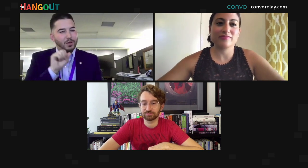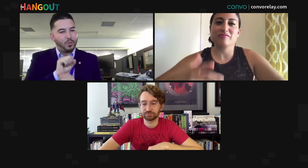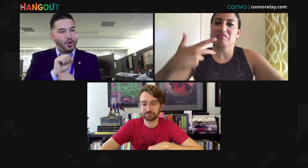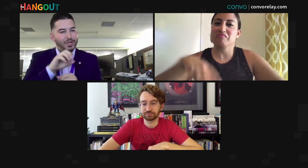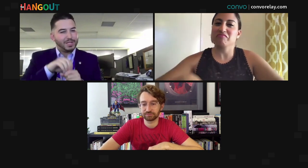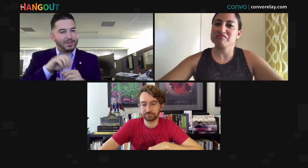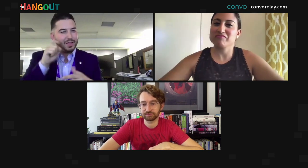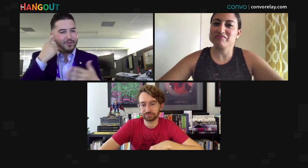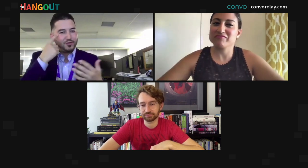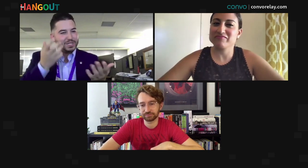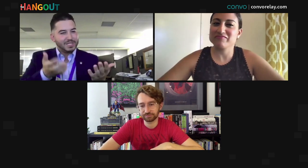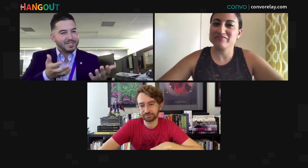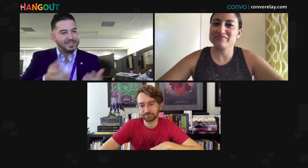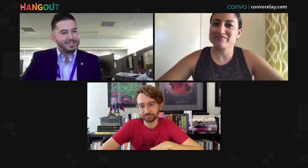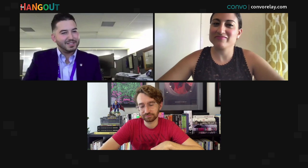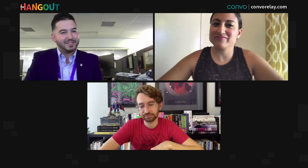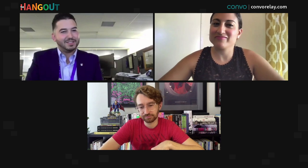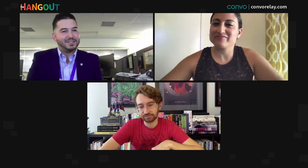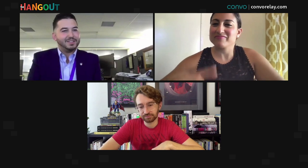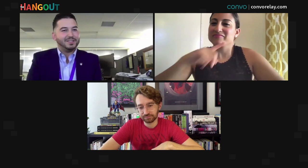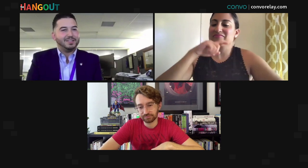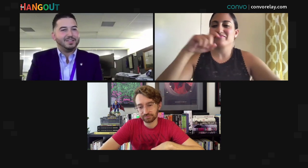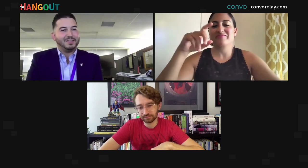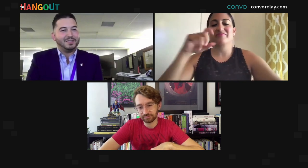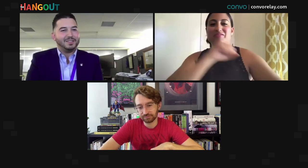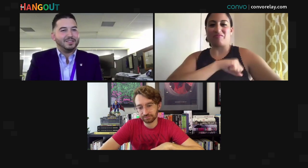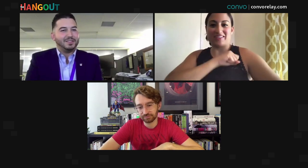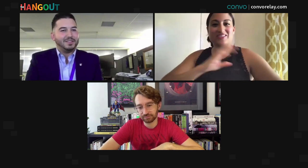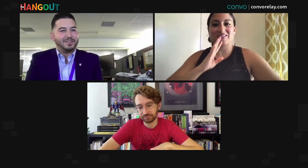have that relationship with people. And Shiran, I was wondering what you think.